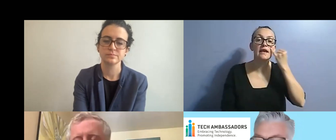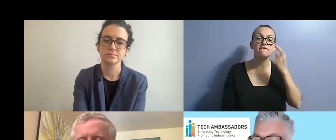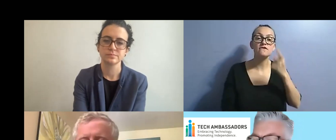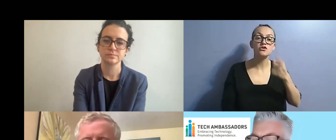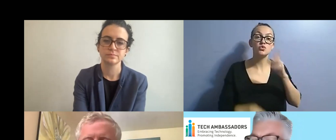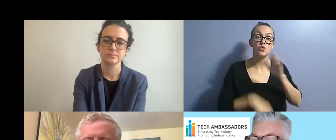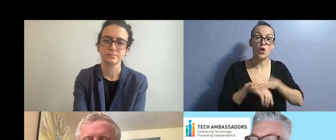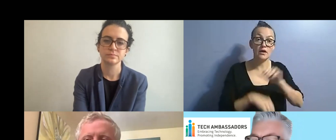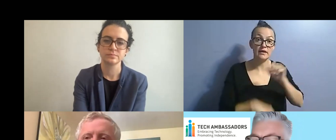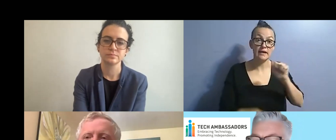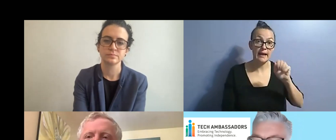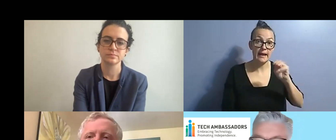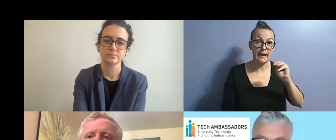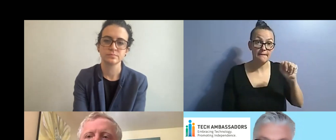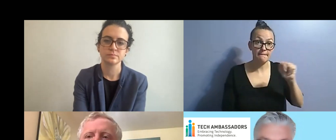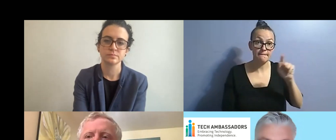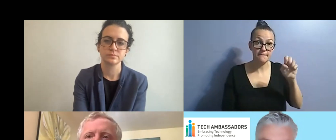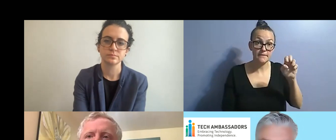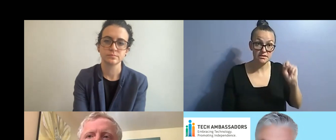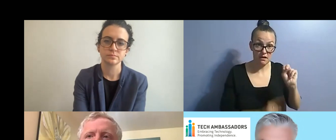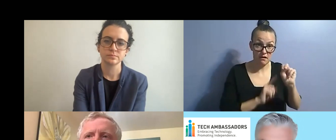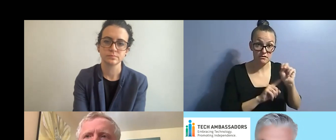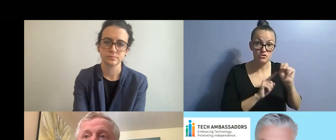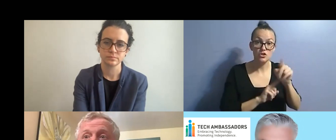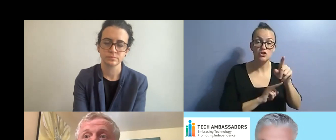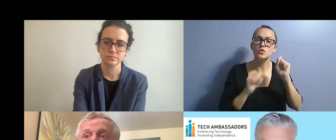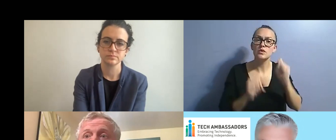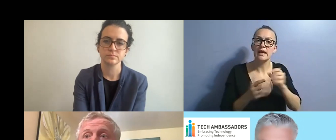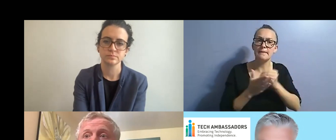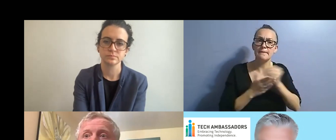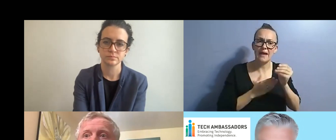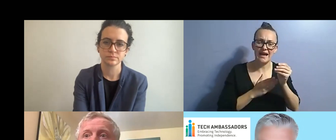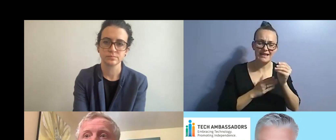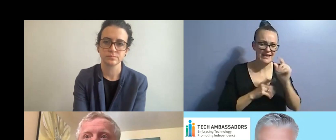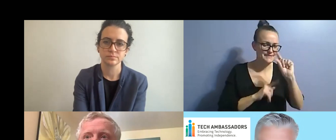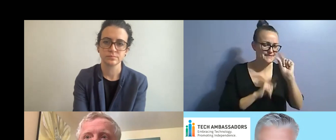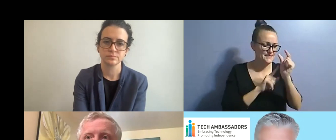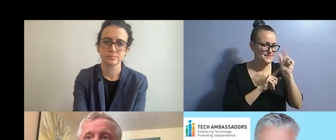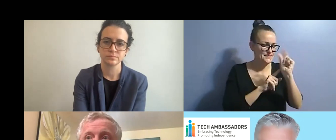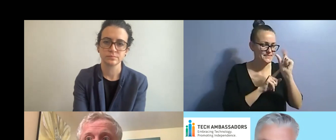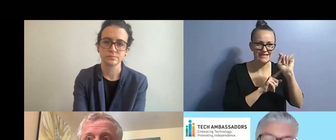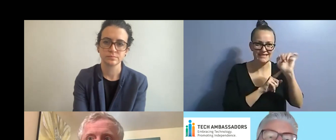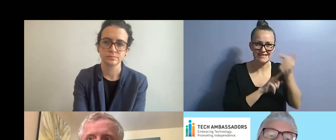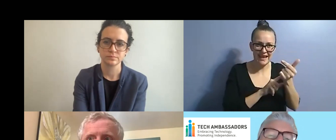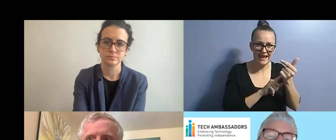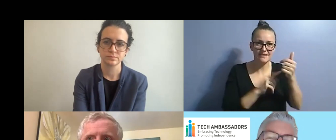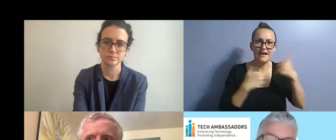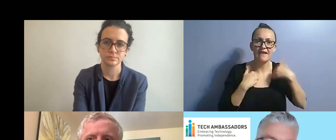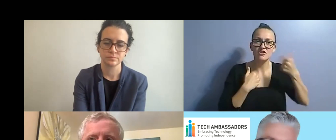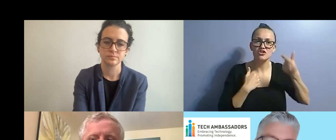Amazon, you could buy these little tags. They're GPS